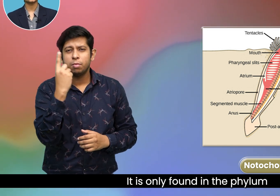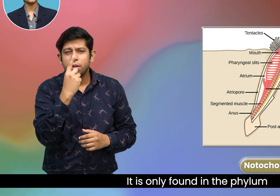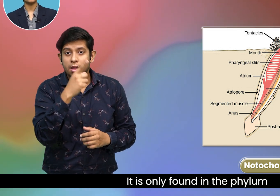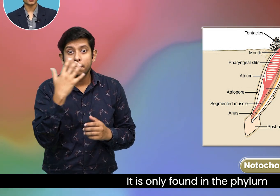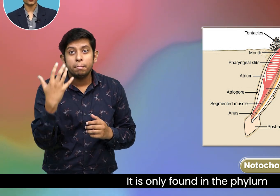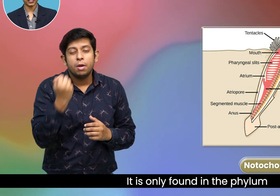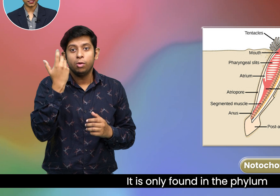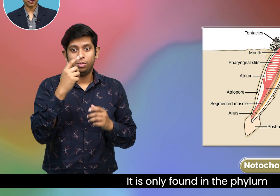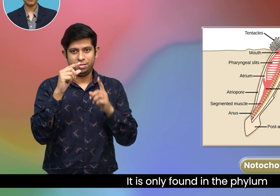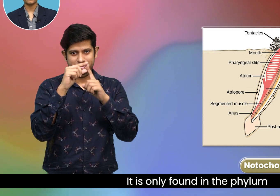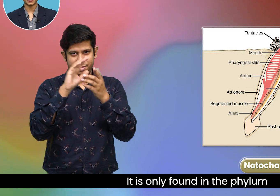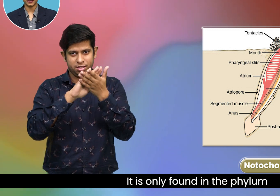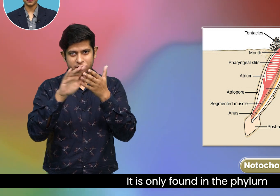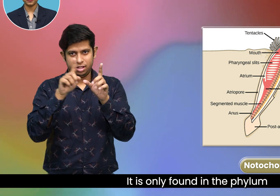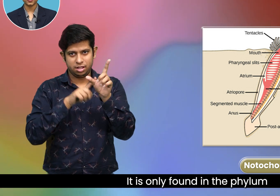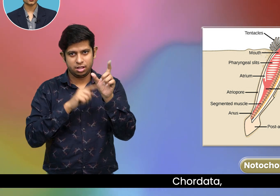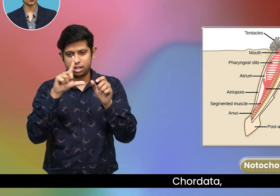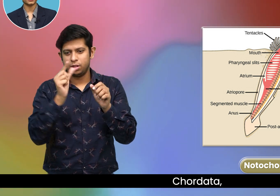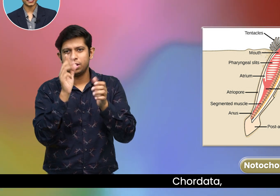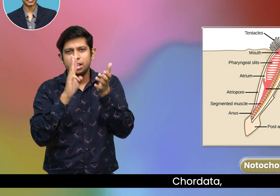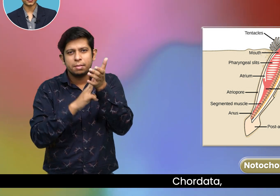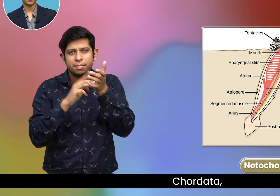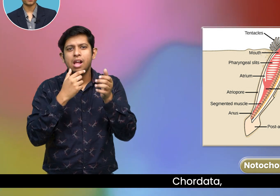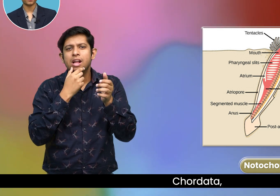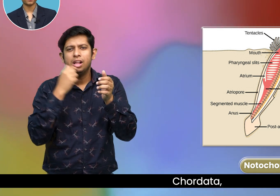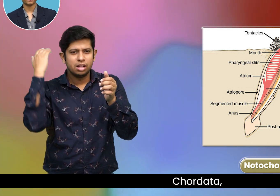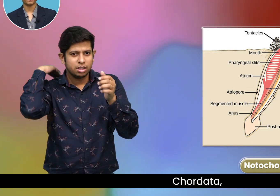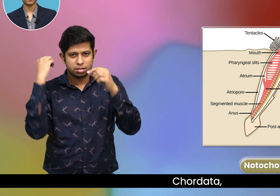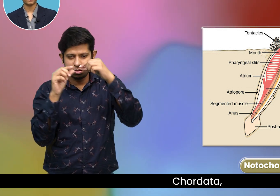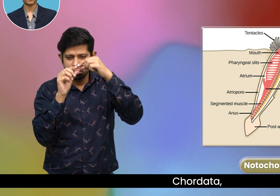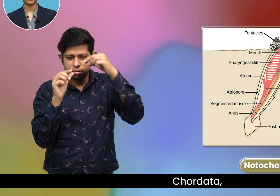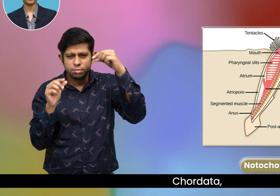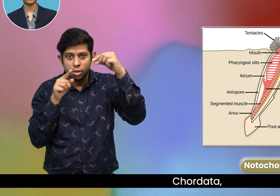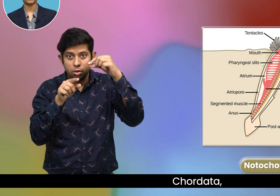It is only found in the phylum Chordate,